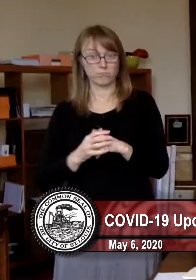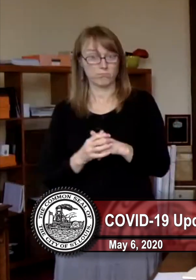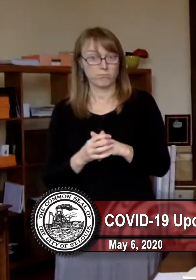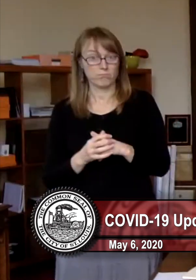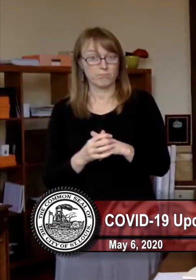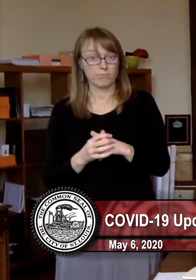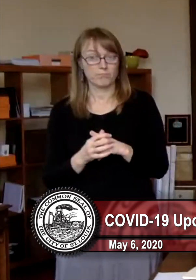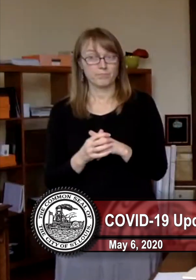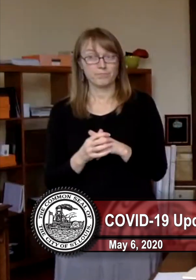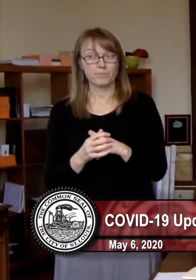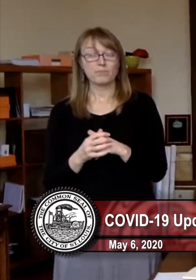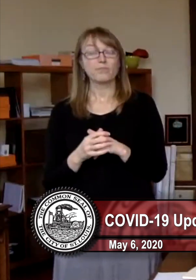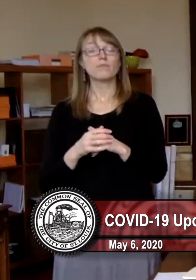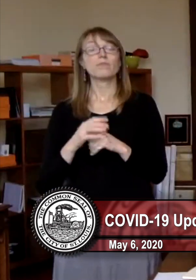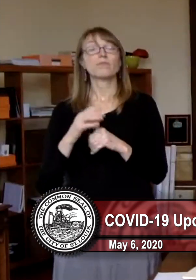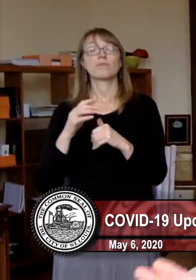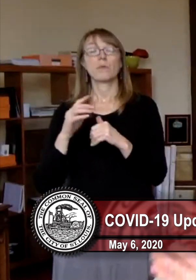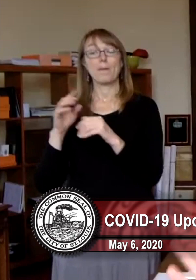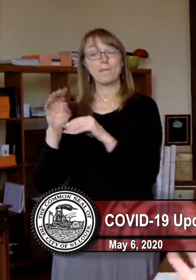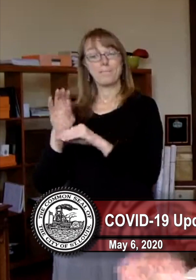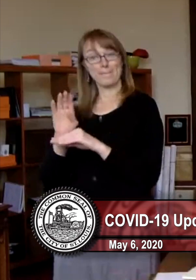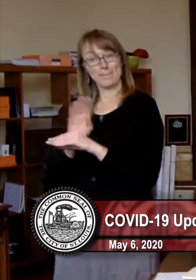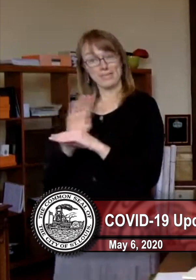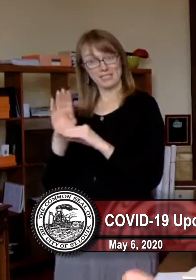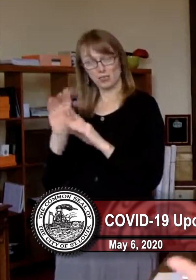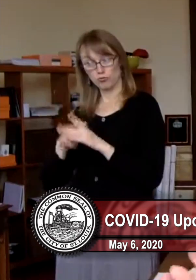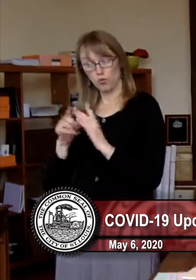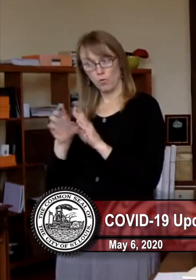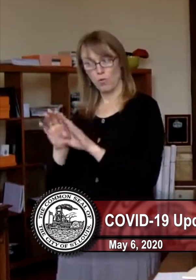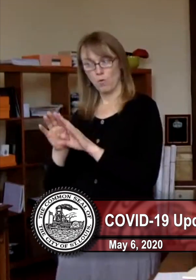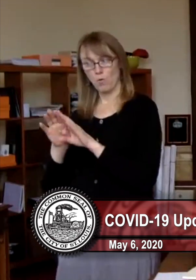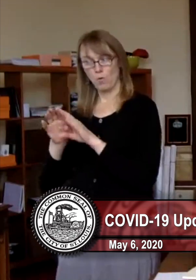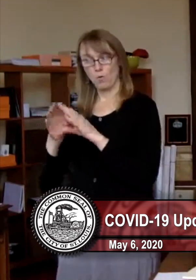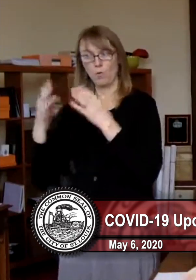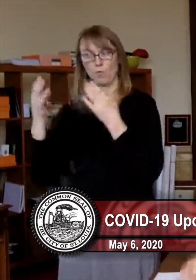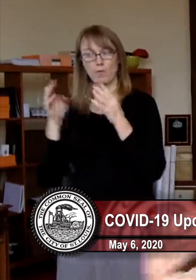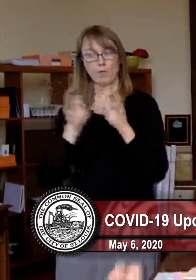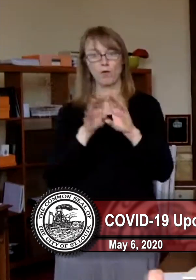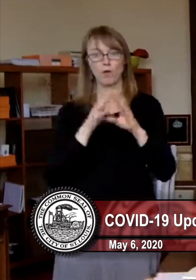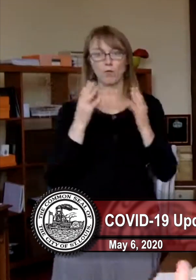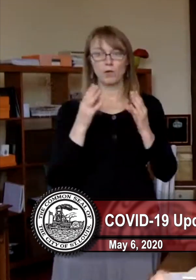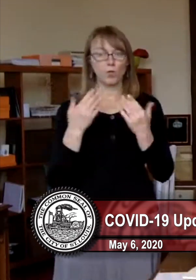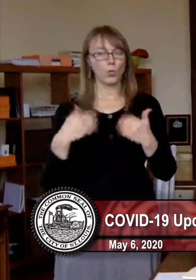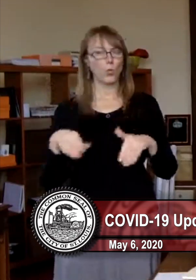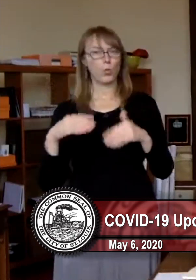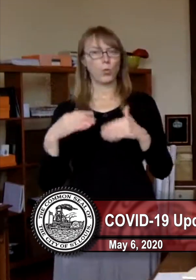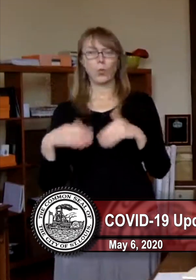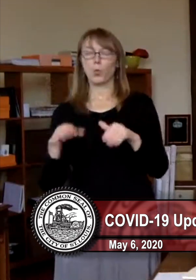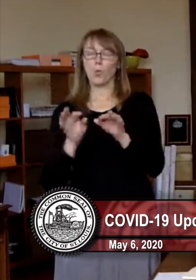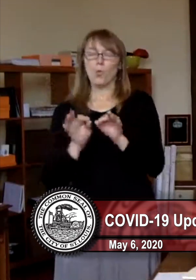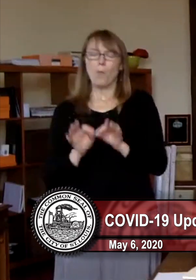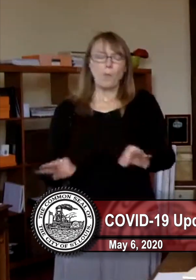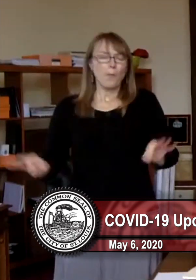important for everyone to practice social distancing, masks, because then we'll be around more people.